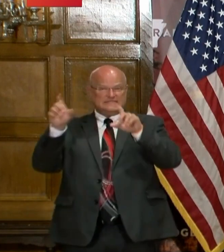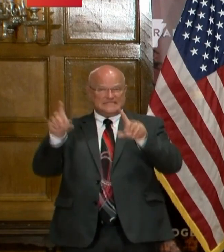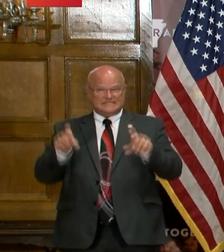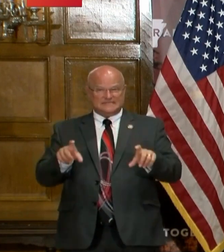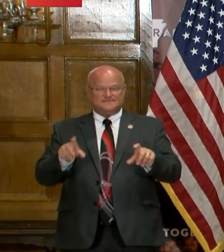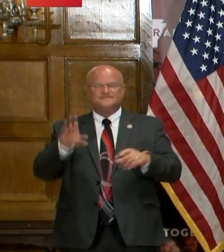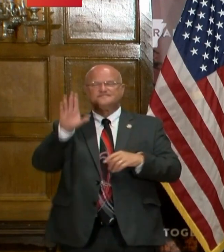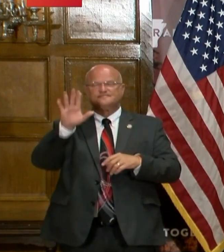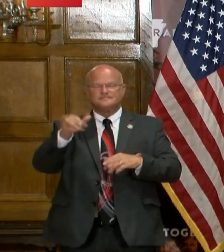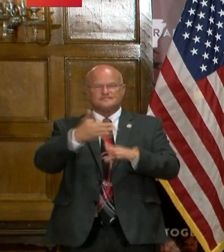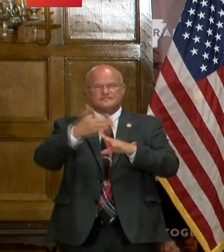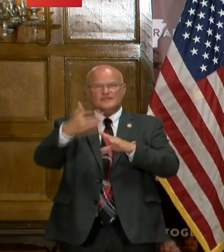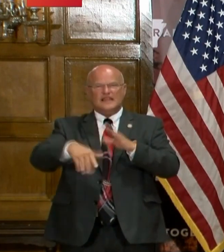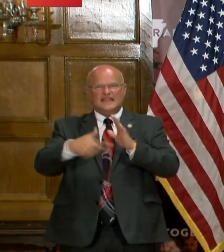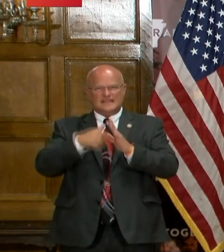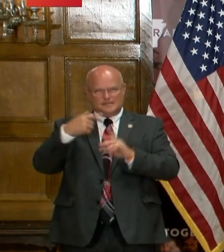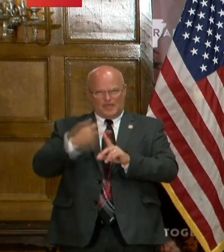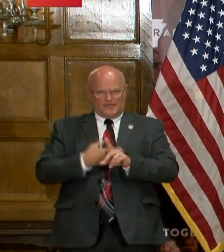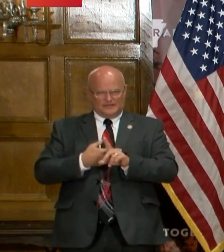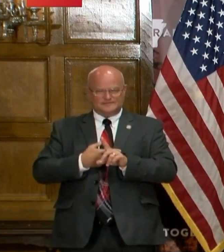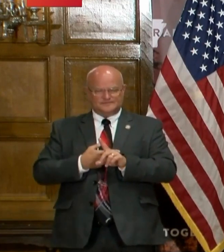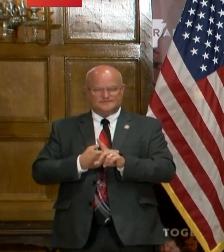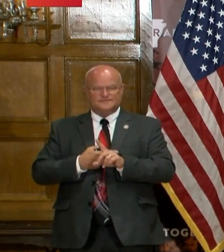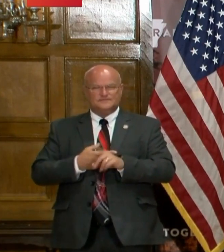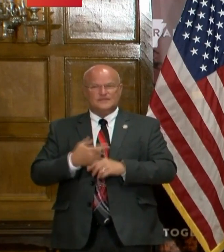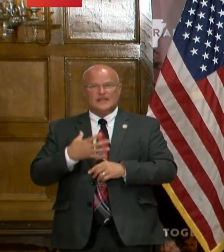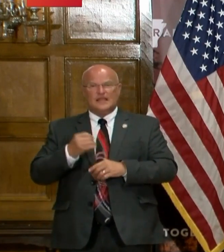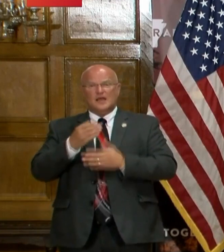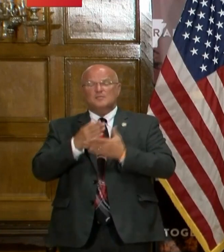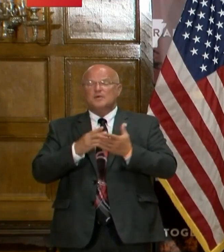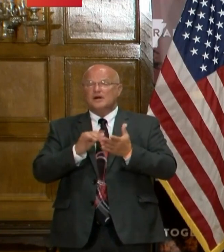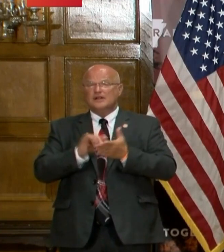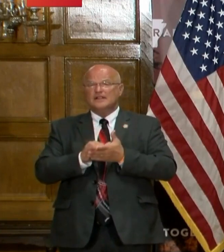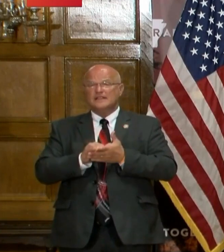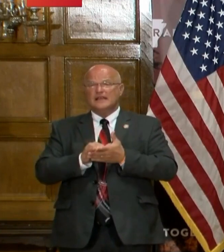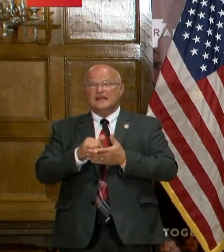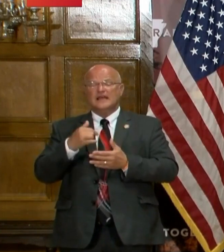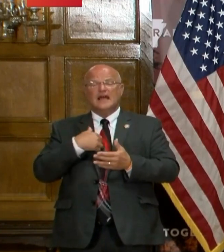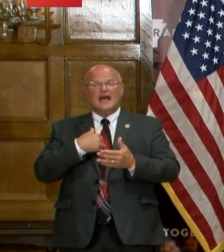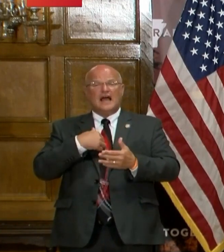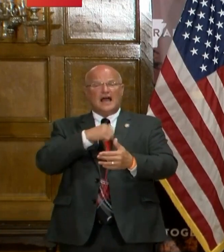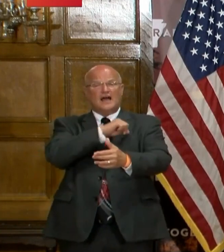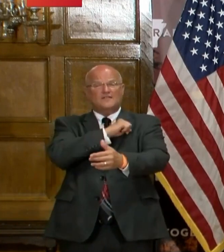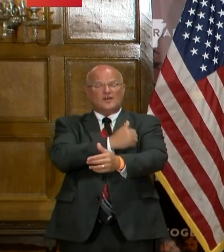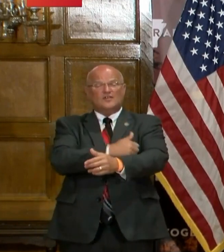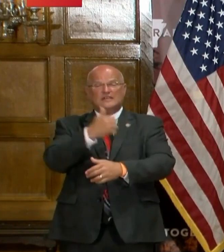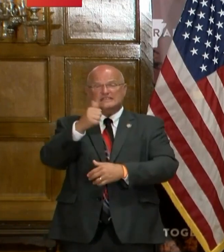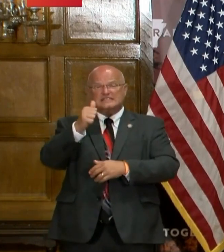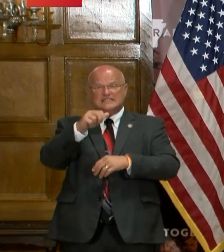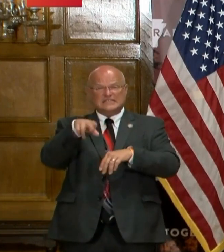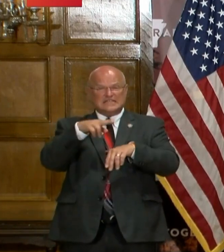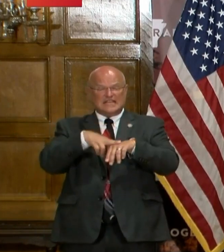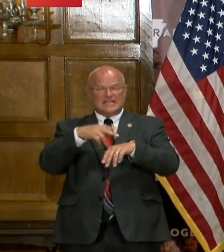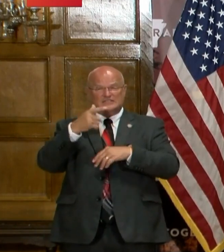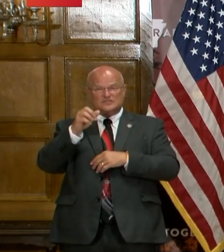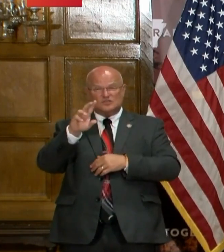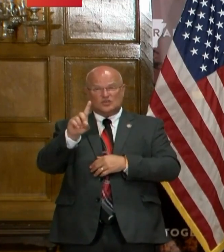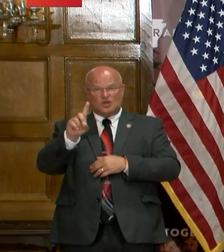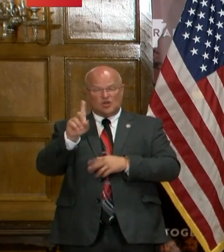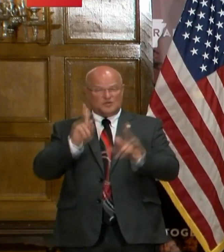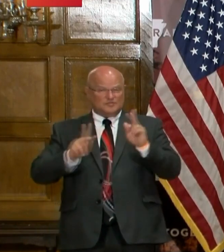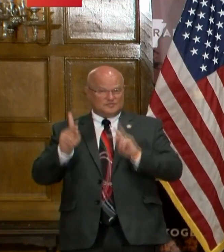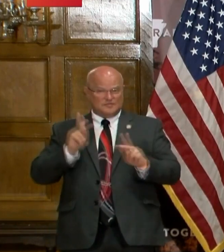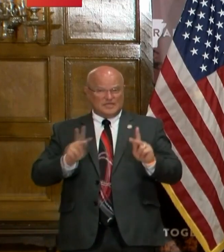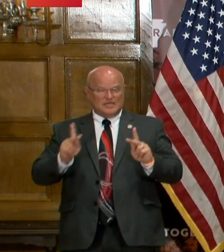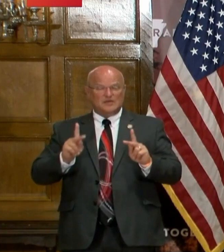month. And as part of that, I've authorized 10 National Guard personnel to be able to